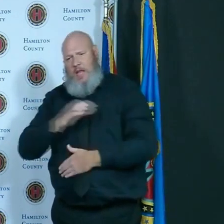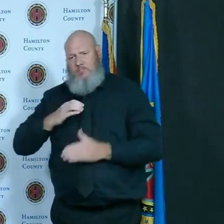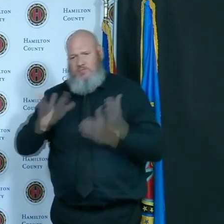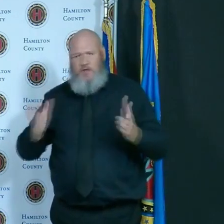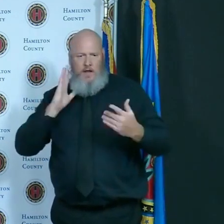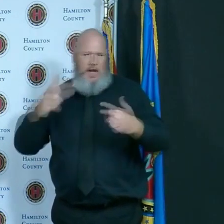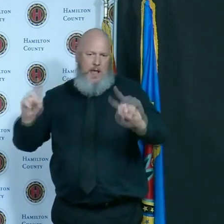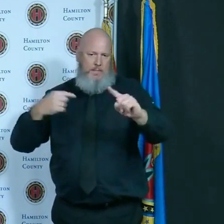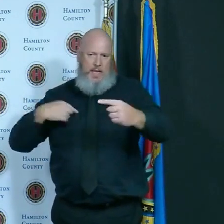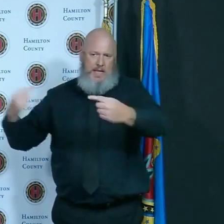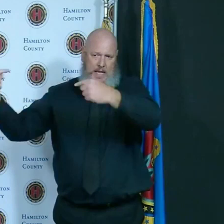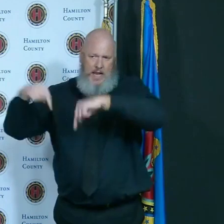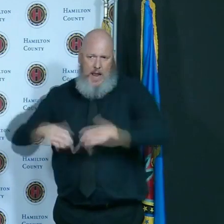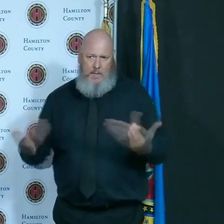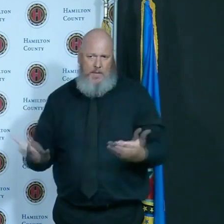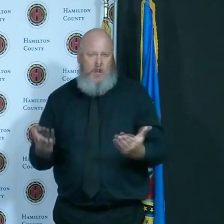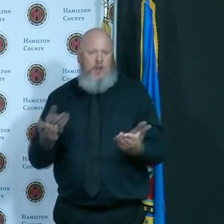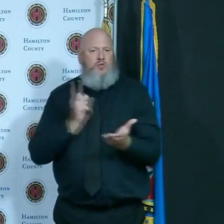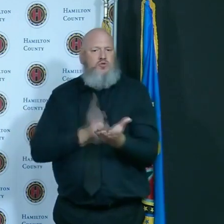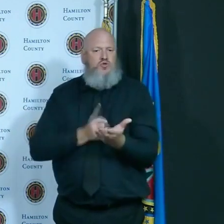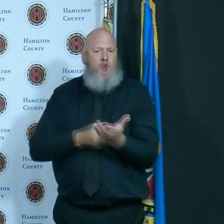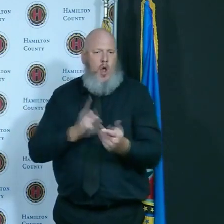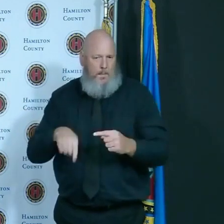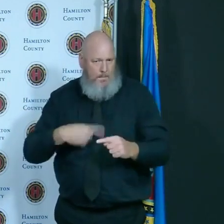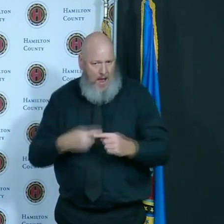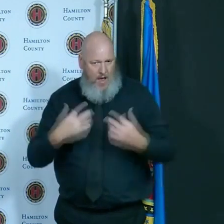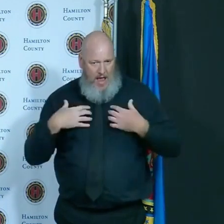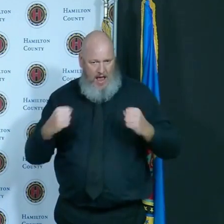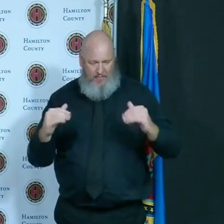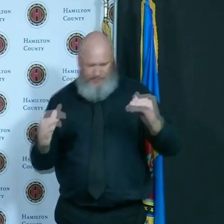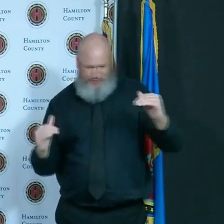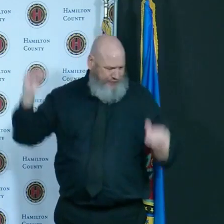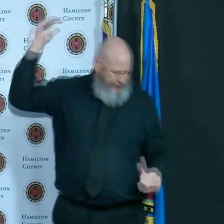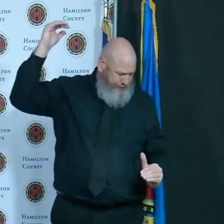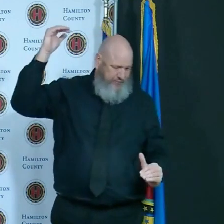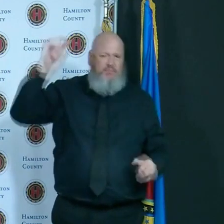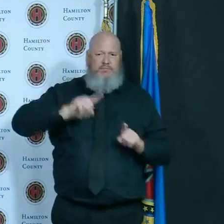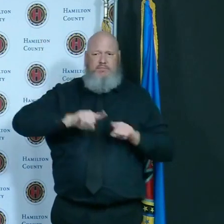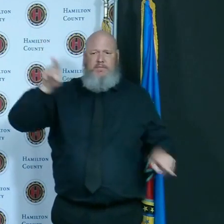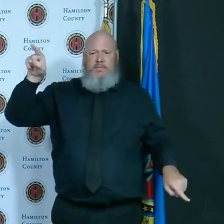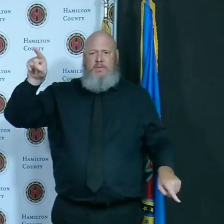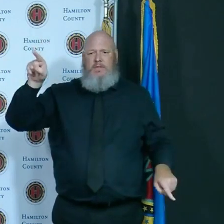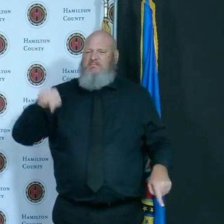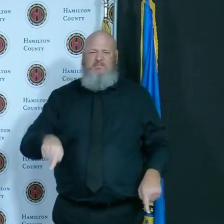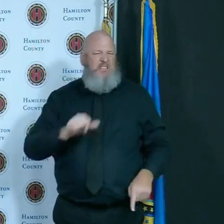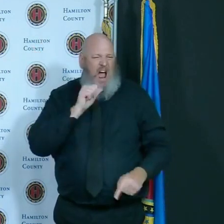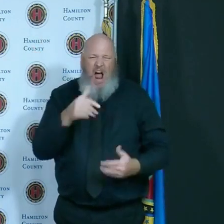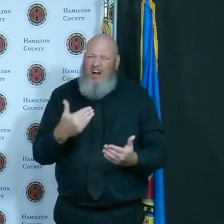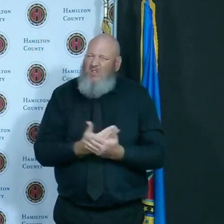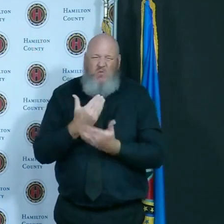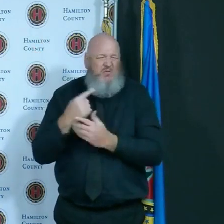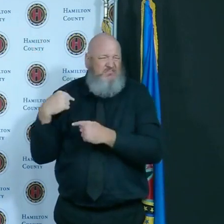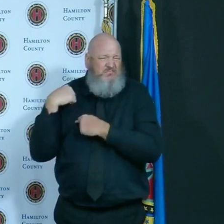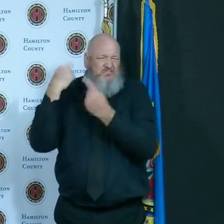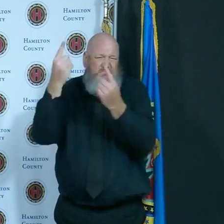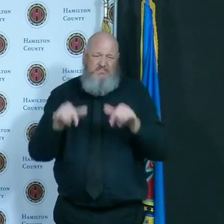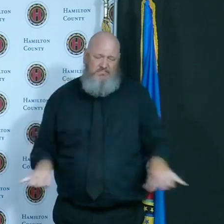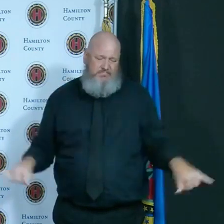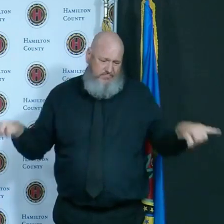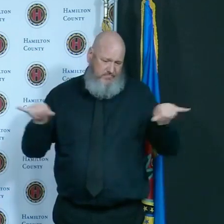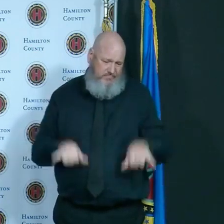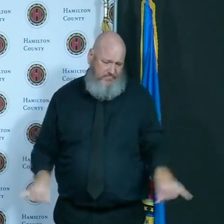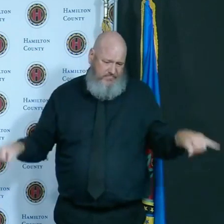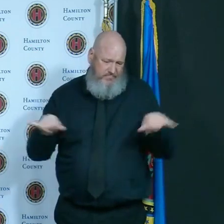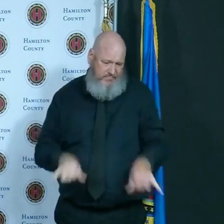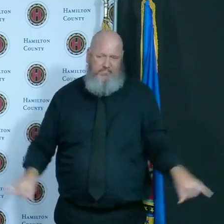disparities. The issue of health disparities didn't start today or yesterday. It has persisted for decades and centuries. And